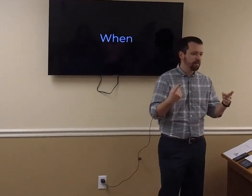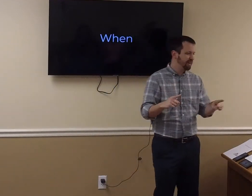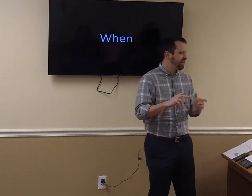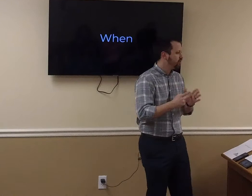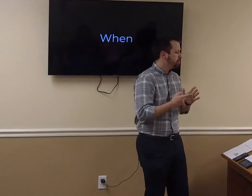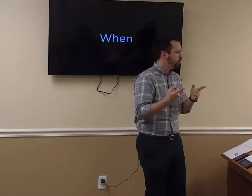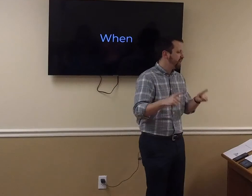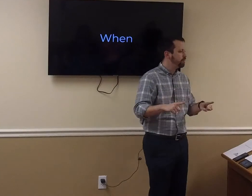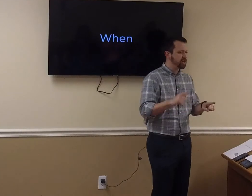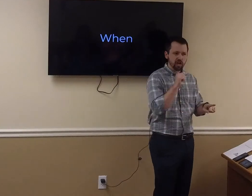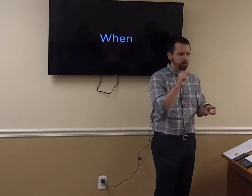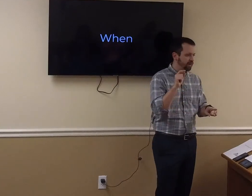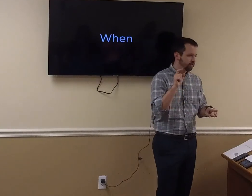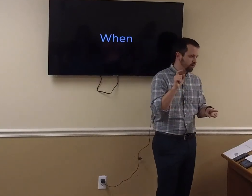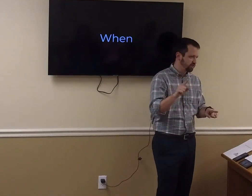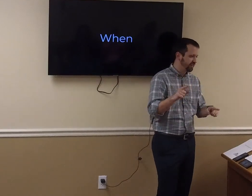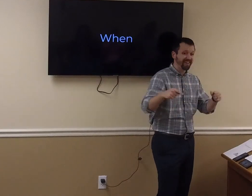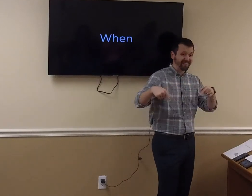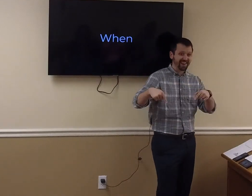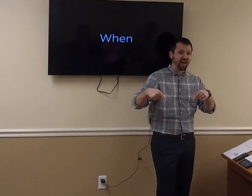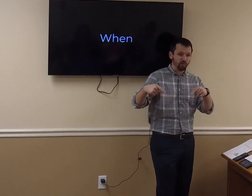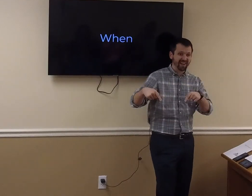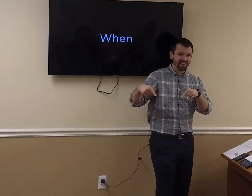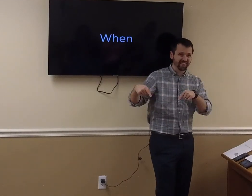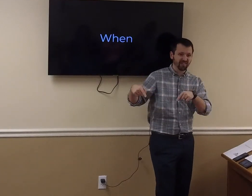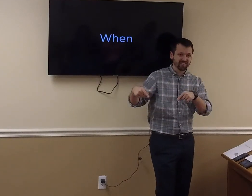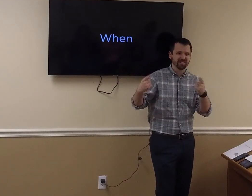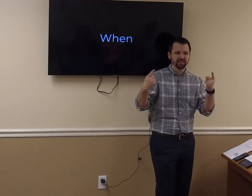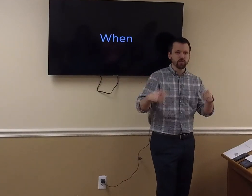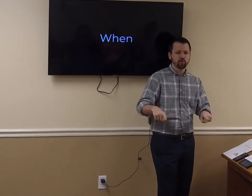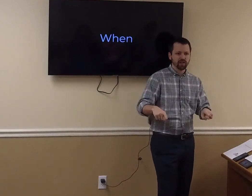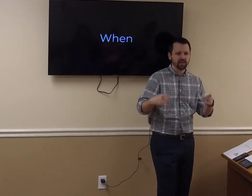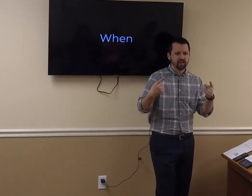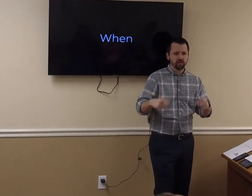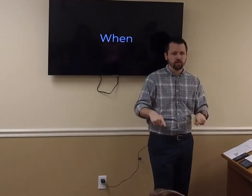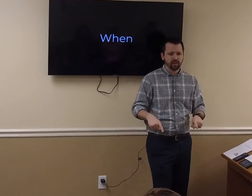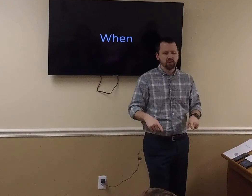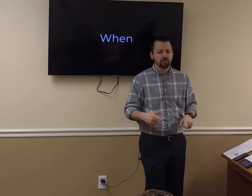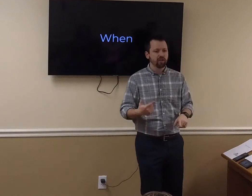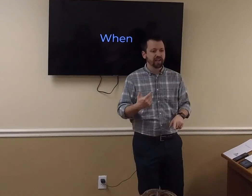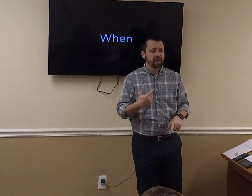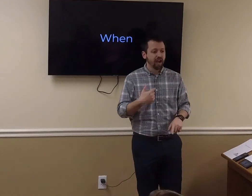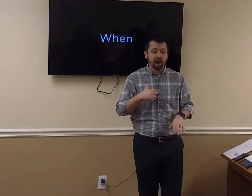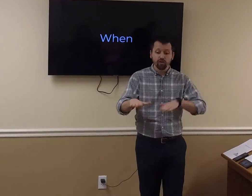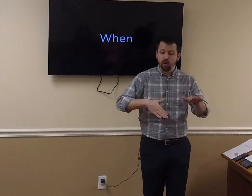But it can also mean when, but not when it's a question. Like that, not when it's a question. I learned it when So something like, happened. I was